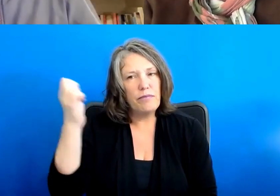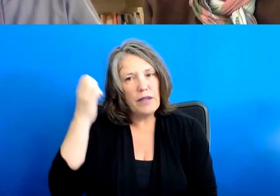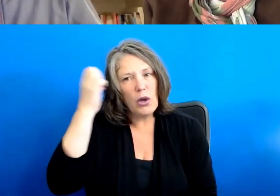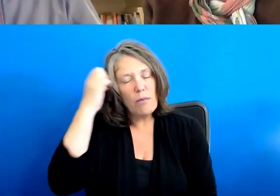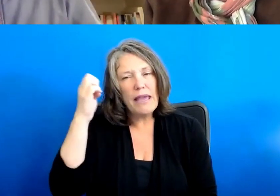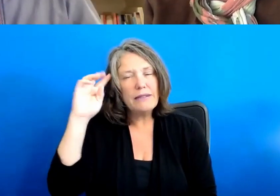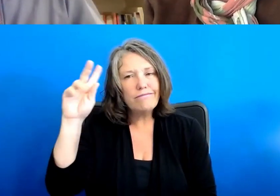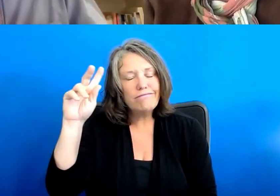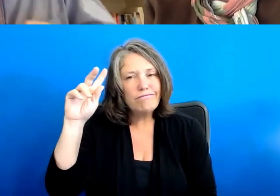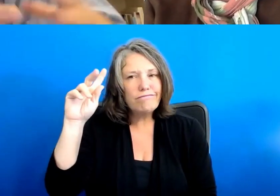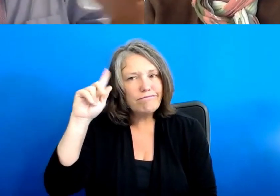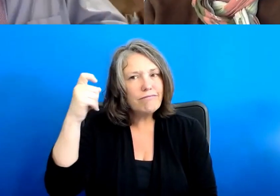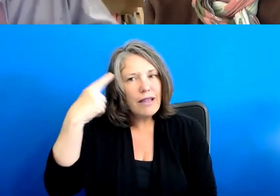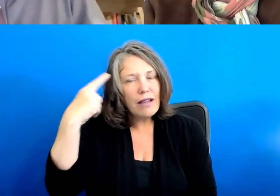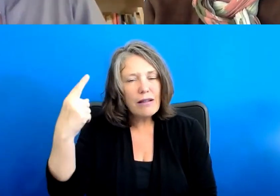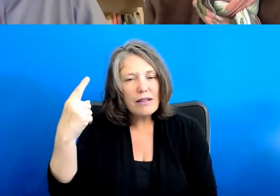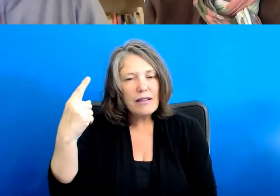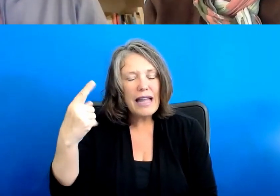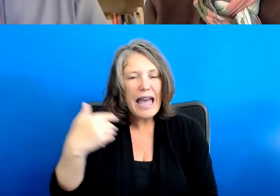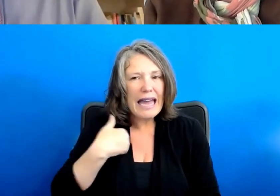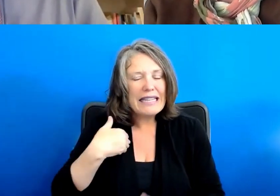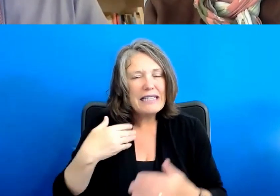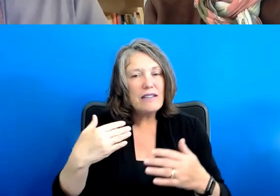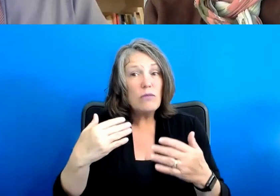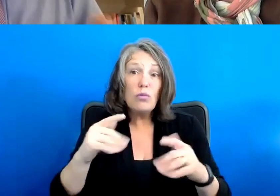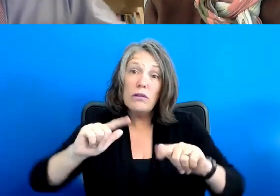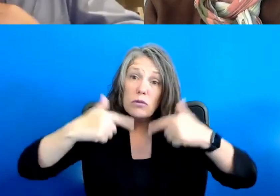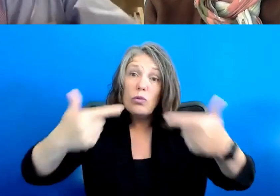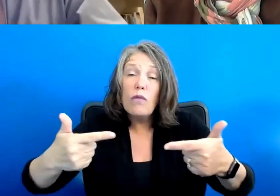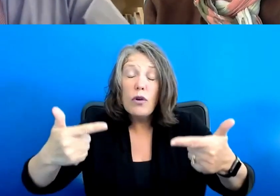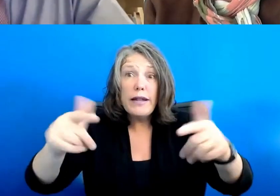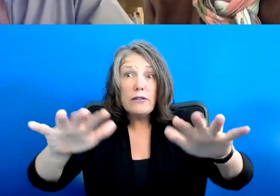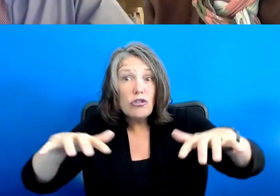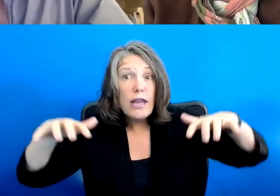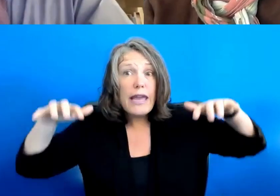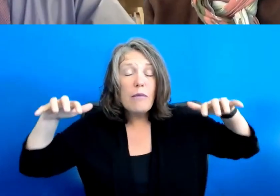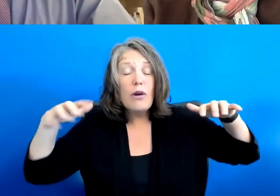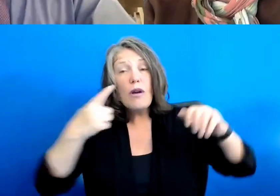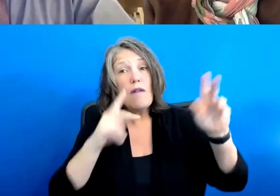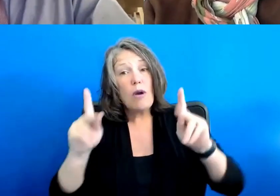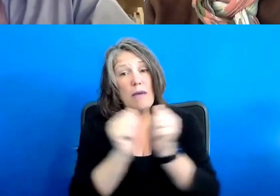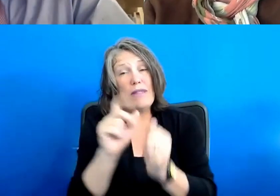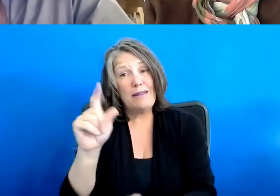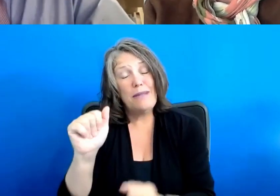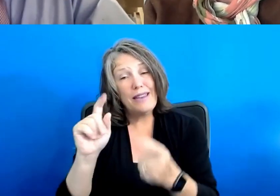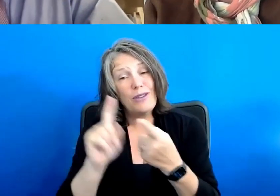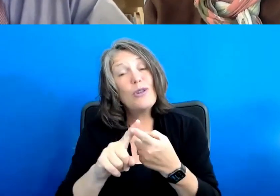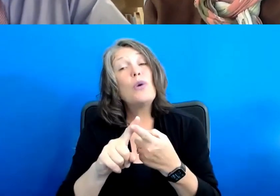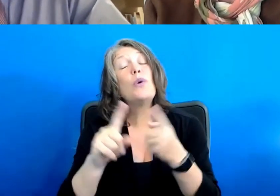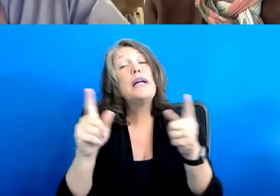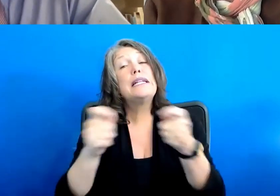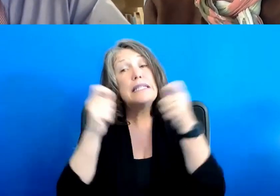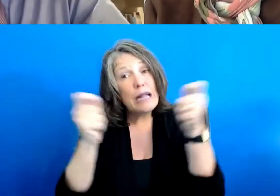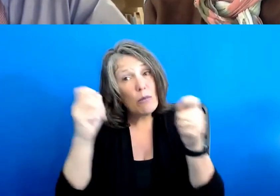symbolically gave its grand chamber over to people with disabilities to celebrate European Day of People